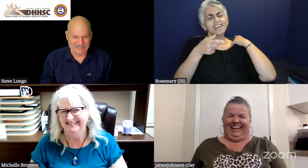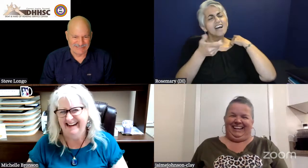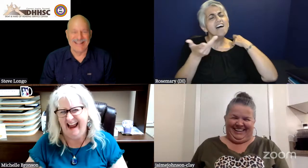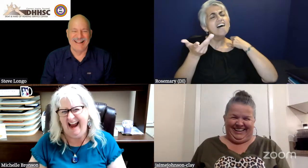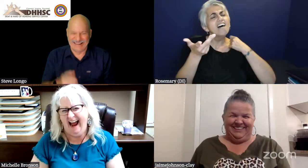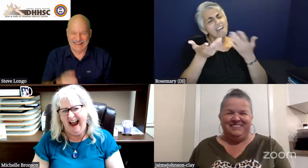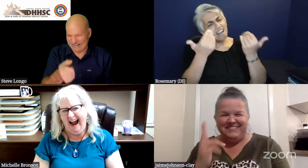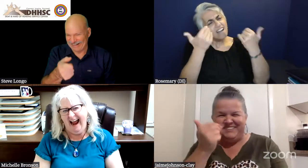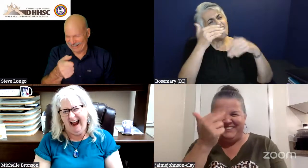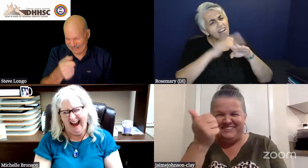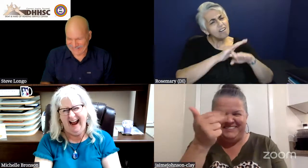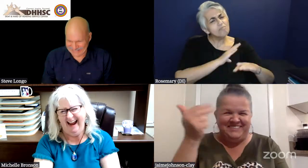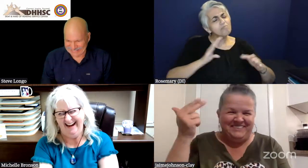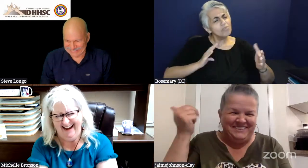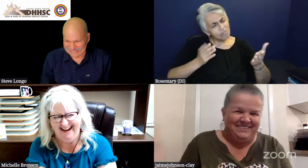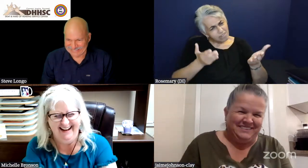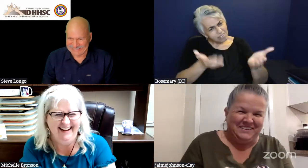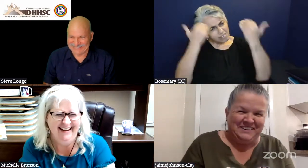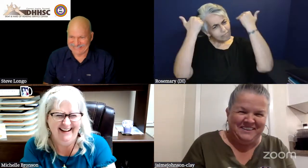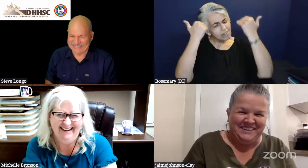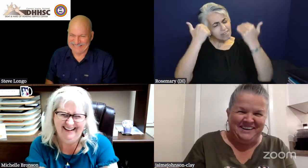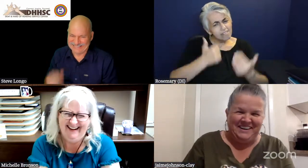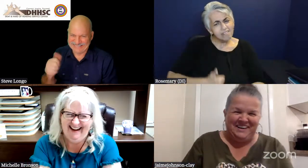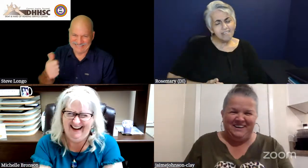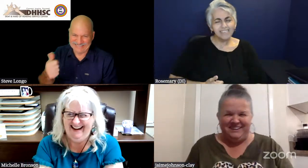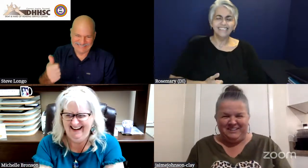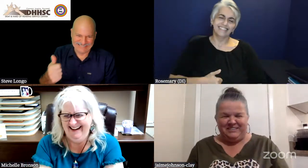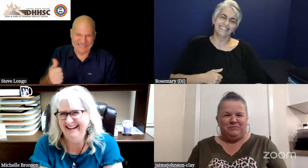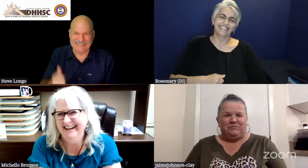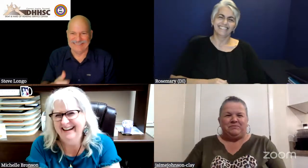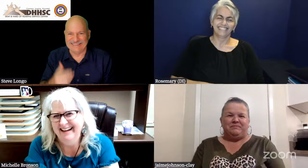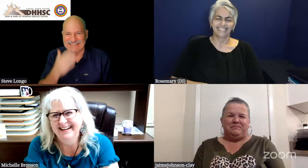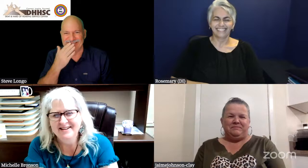Oh, come on, it's part of board service, says Michelle.